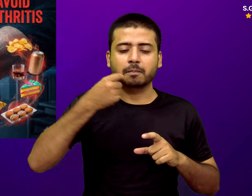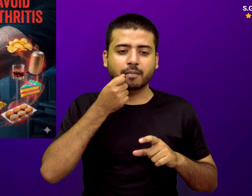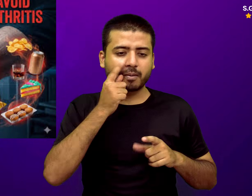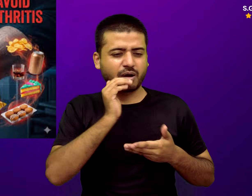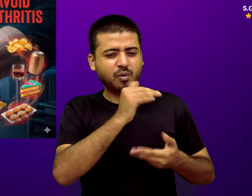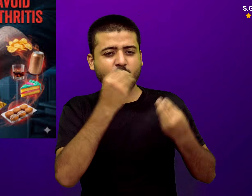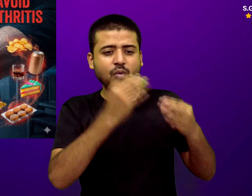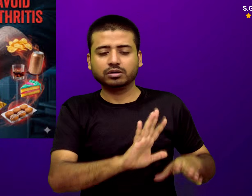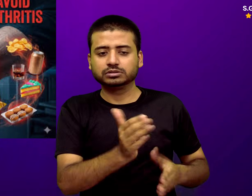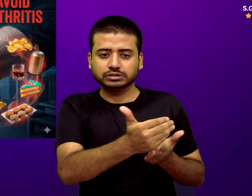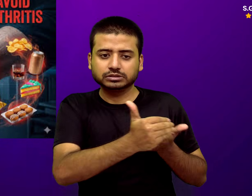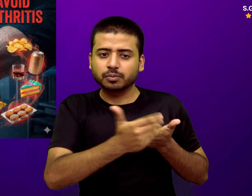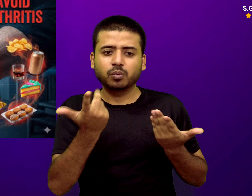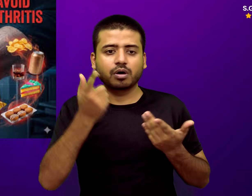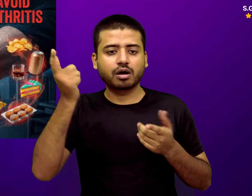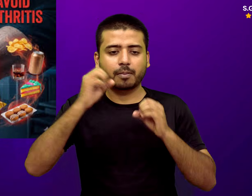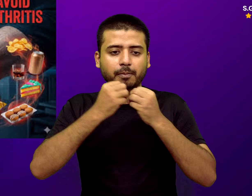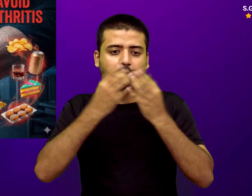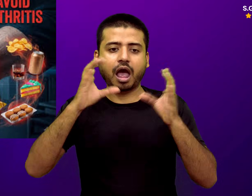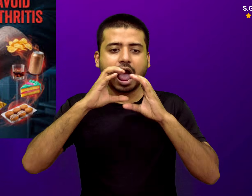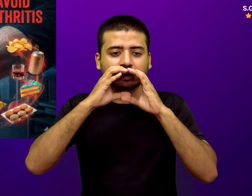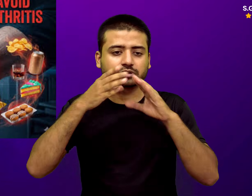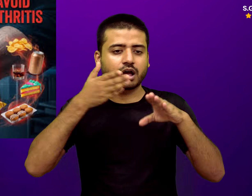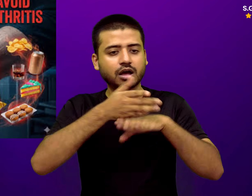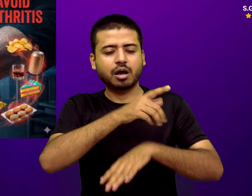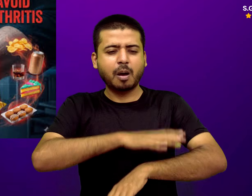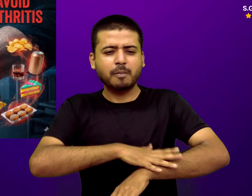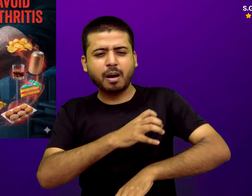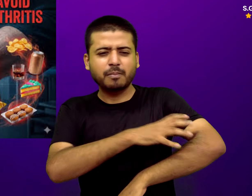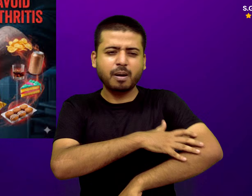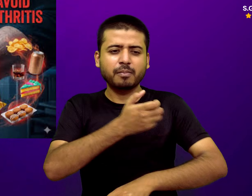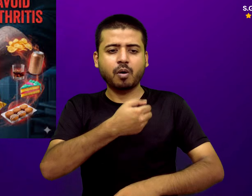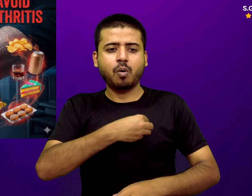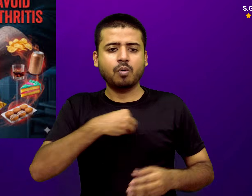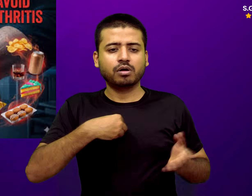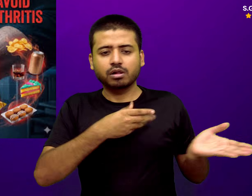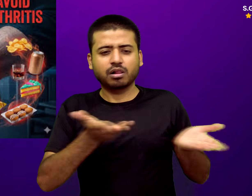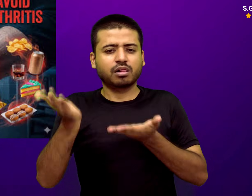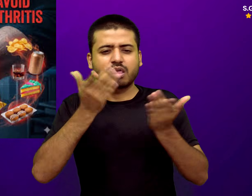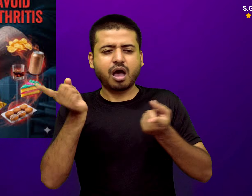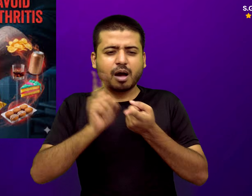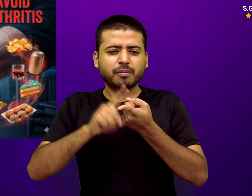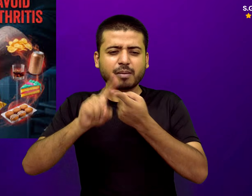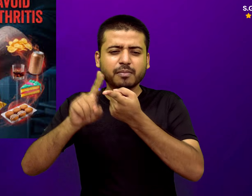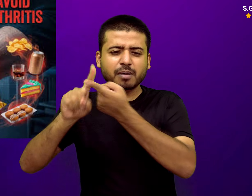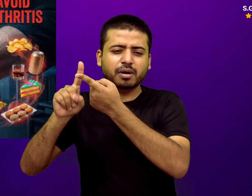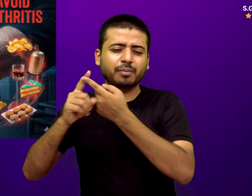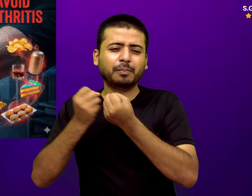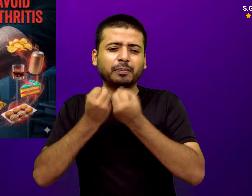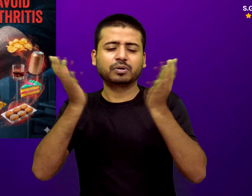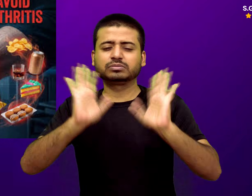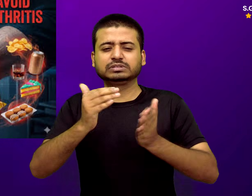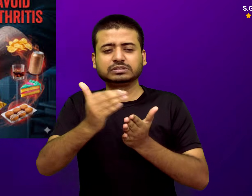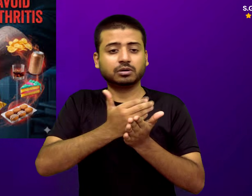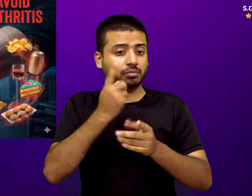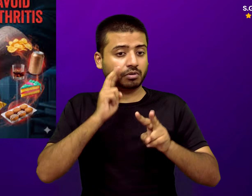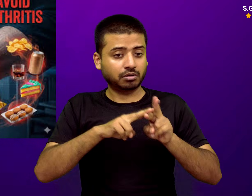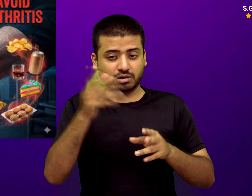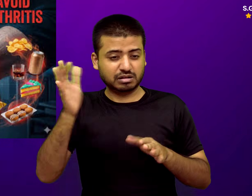system recognizes as foreign or damaging, triggering an inflammatory cascade. Highly processed foods and refined